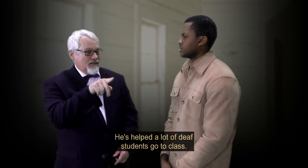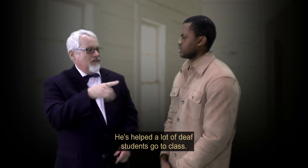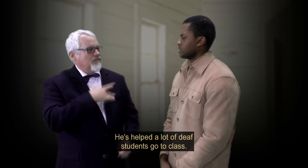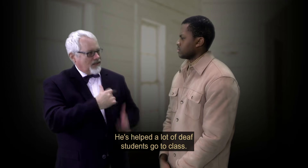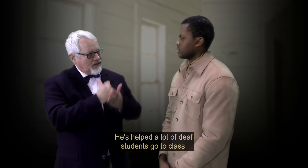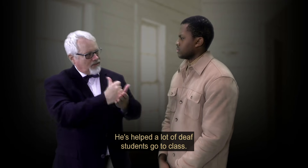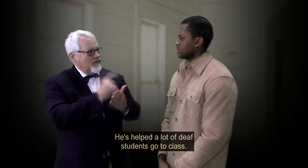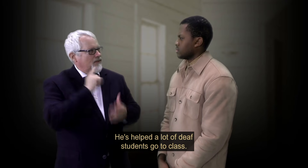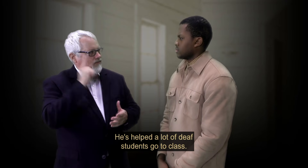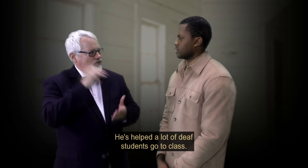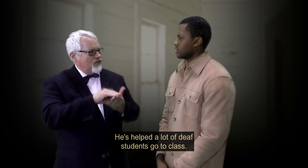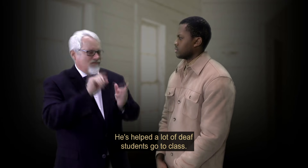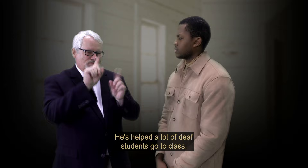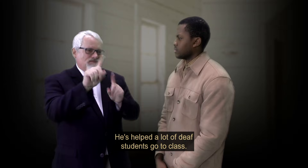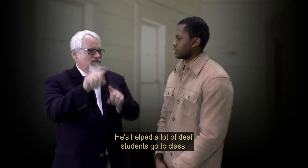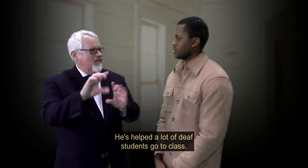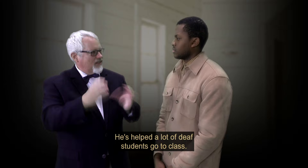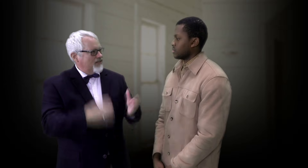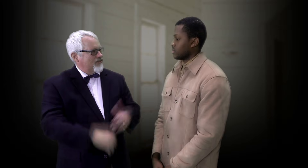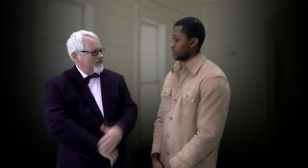He's helped a lot of deaf students go to class.